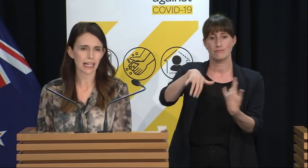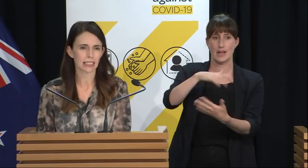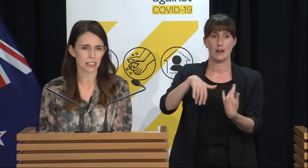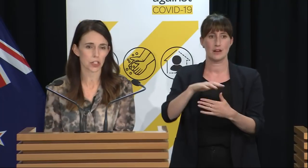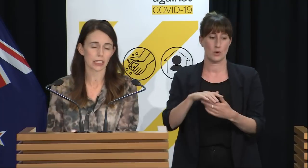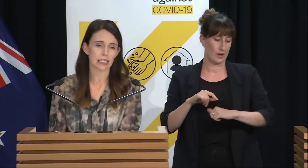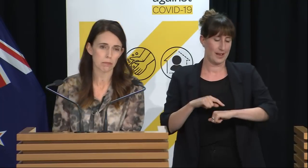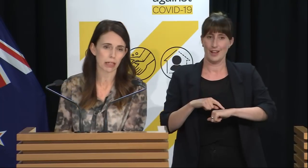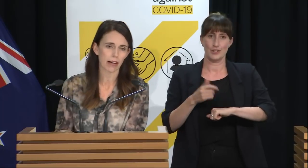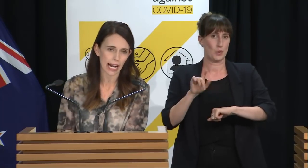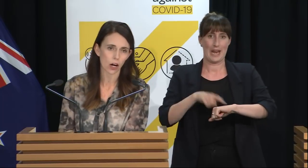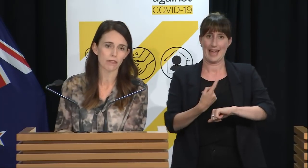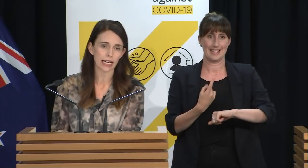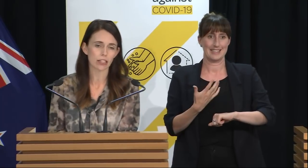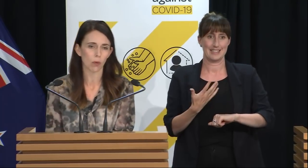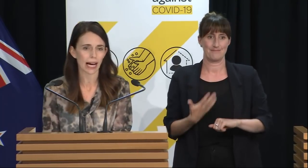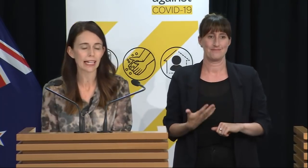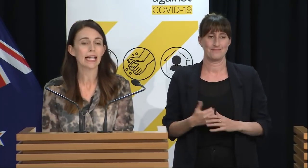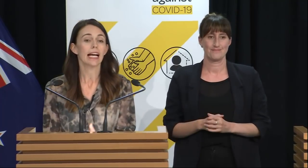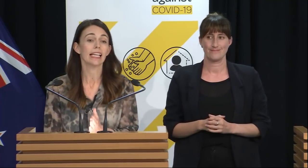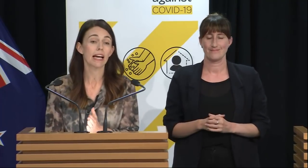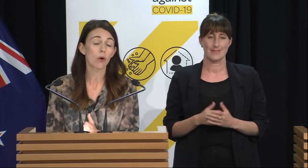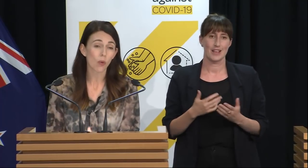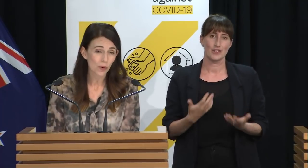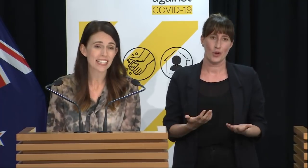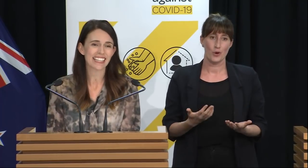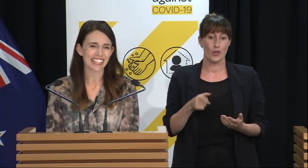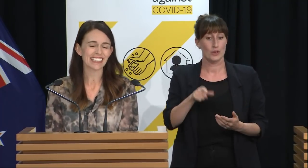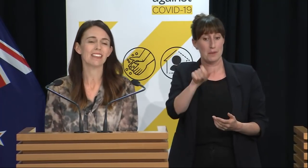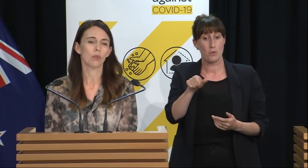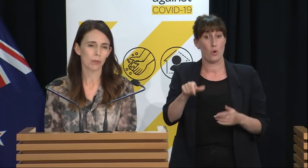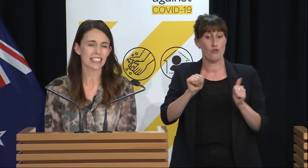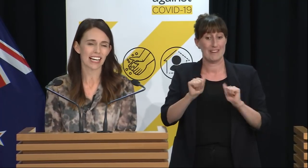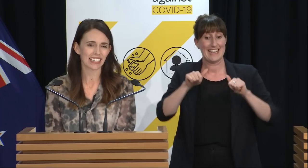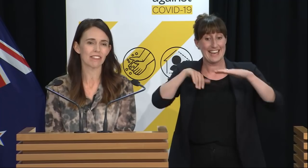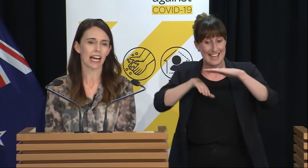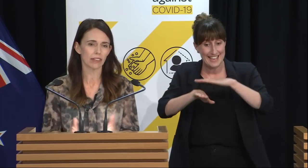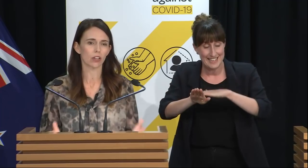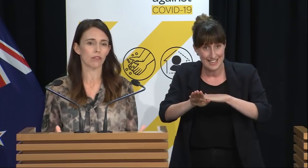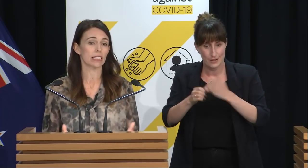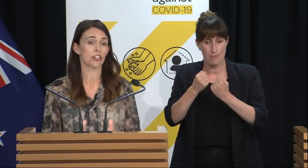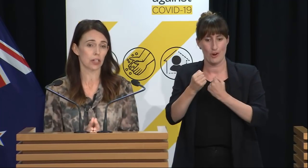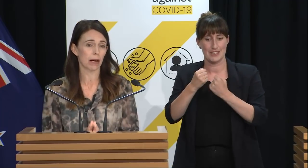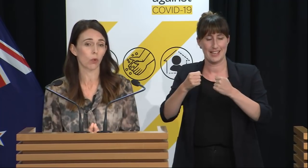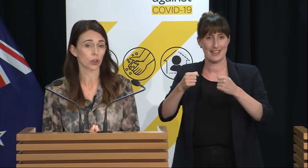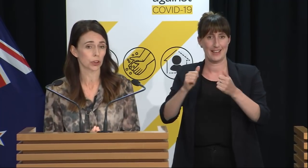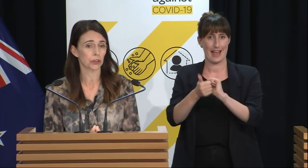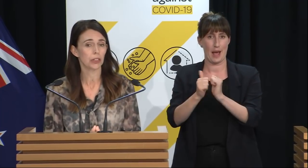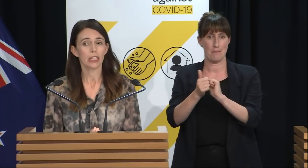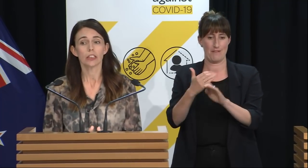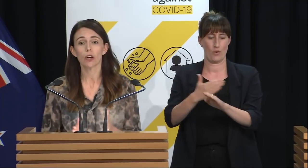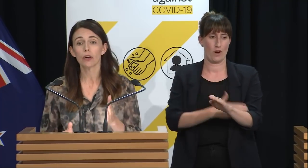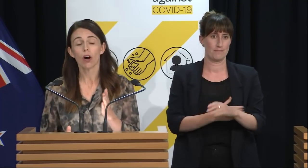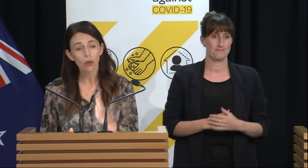which you've made a decision and there's a bit of a hangover either way. And they were already there when we started even having the conversation about what to